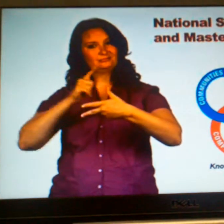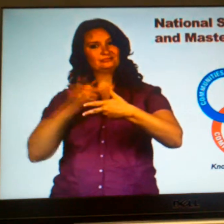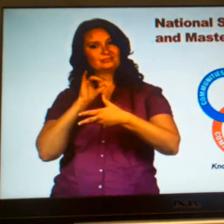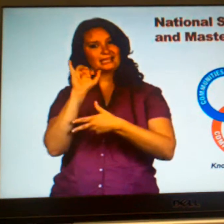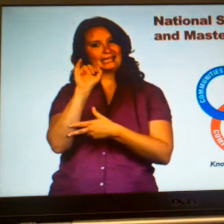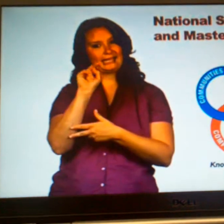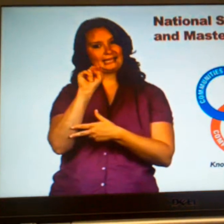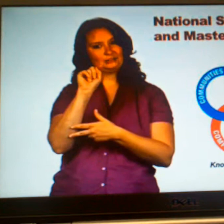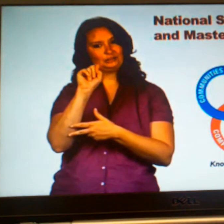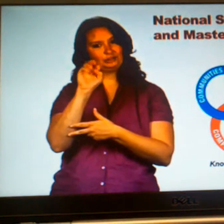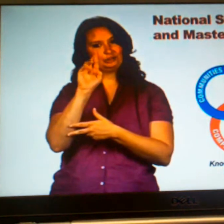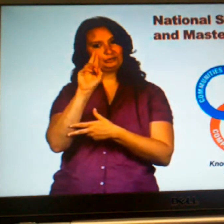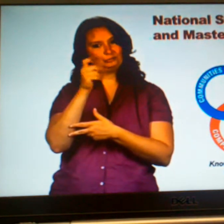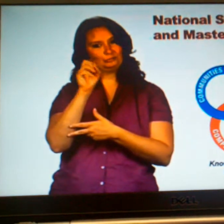that.